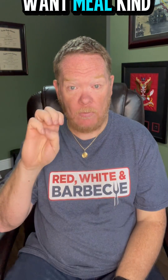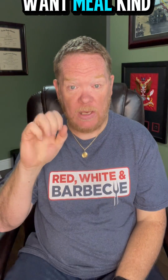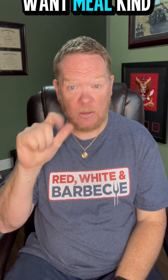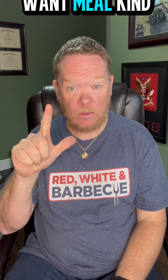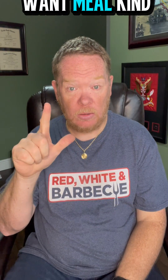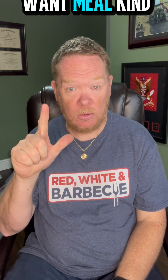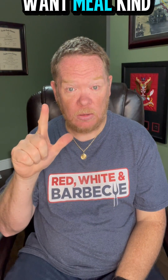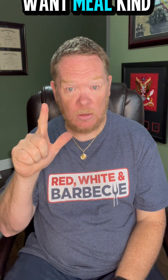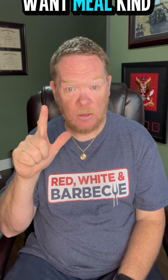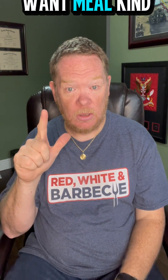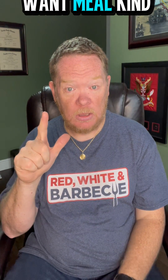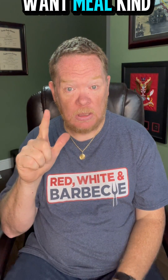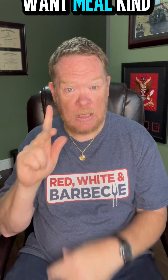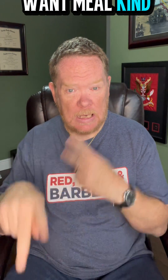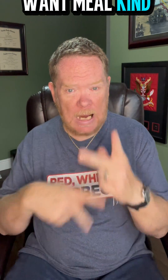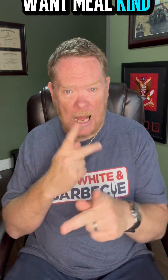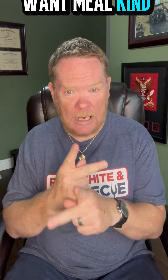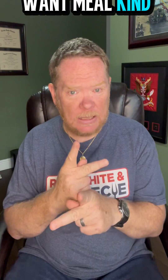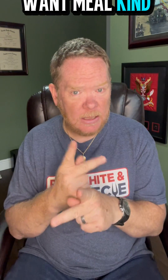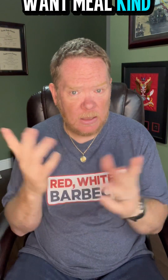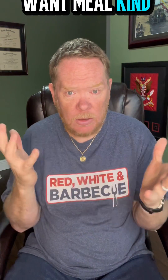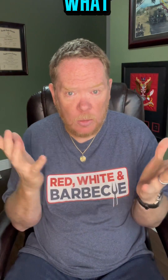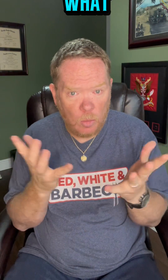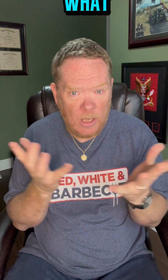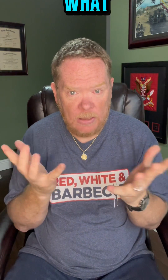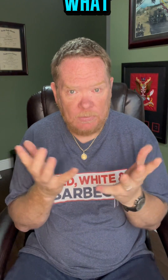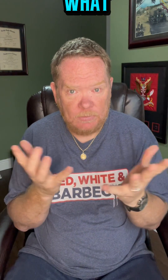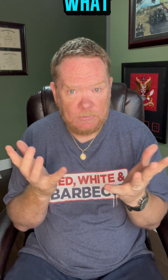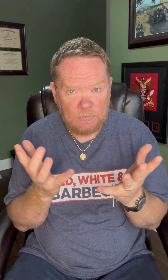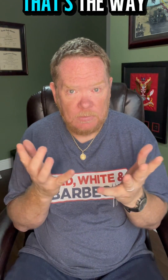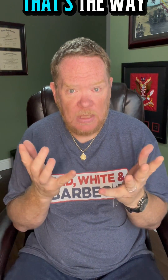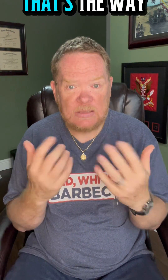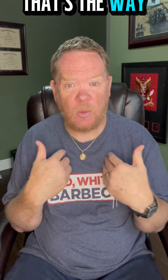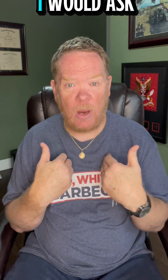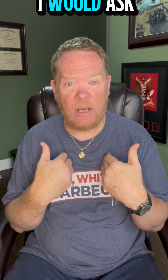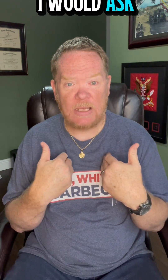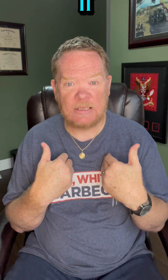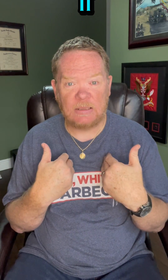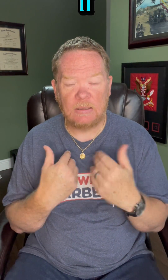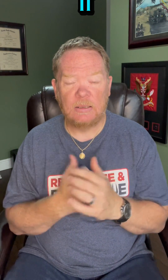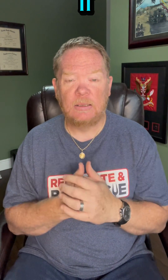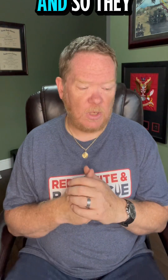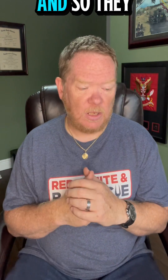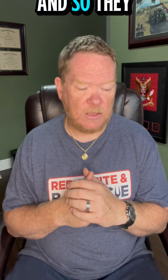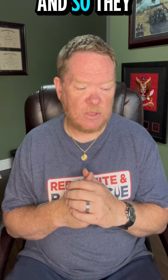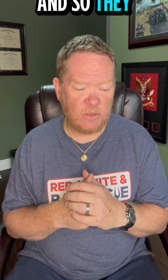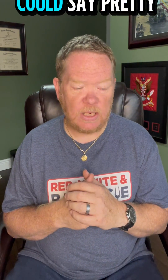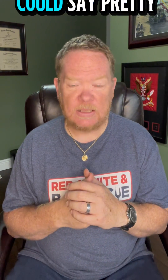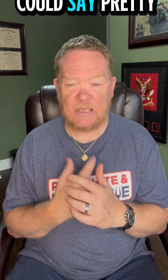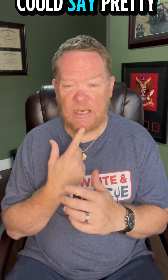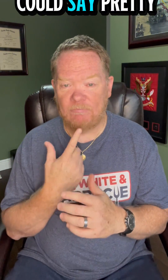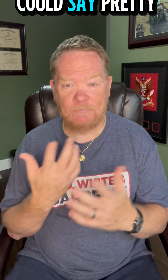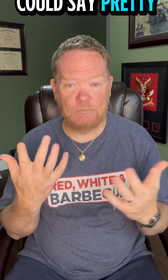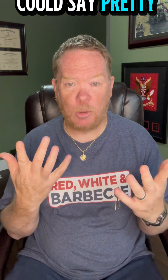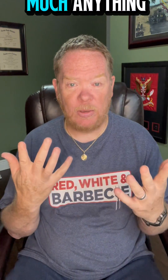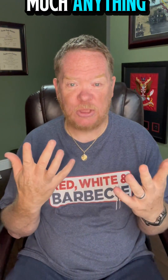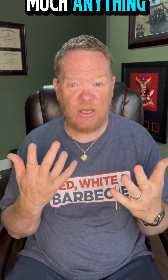meal? Kind, what? That's the way I would ask it. And so they could say pretty much anything.